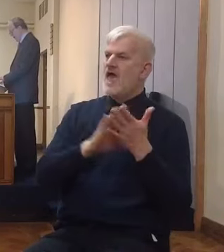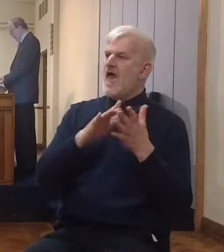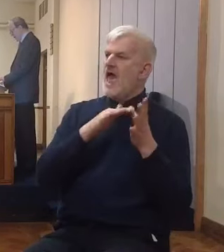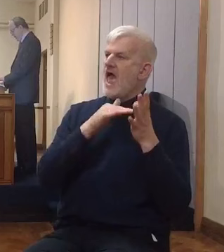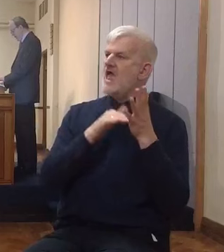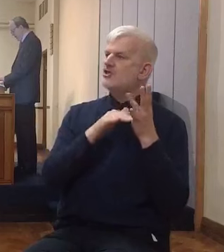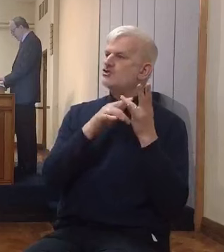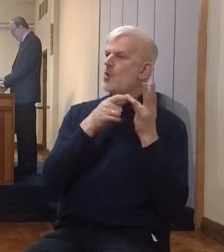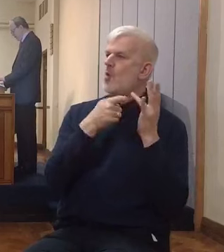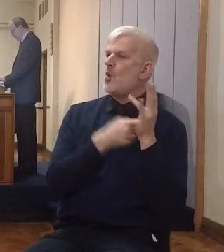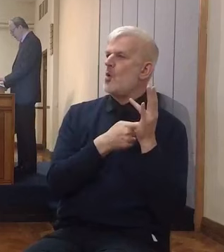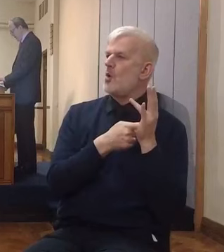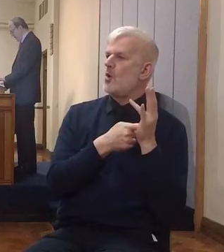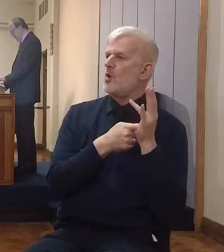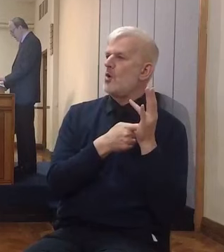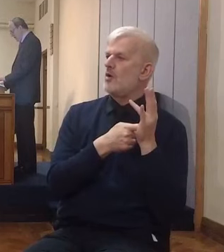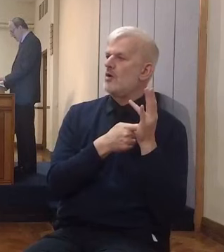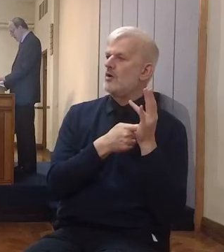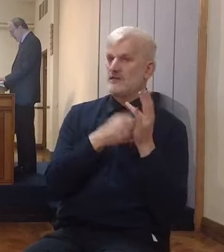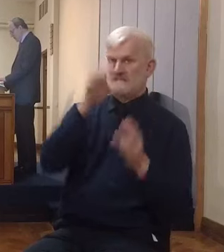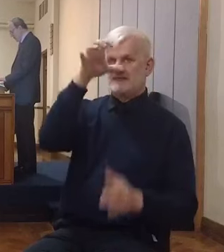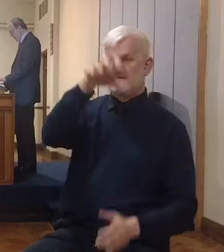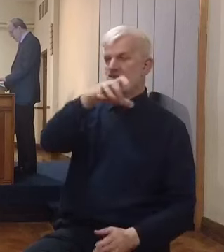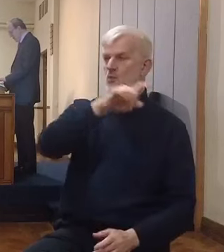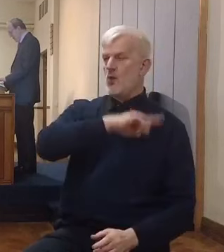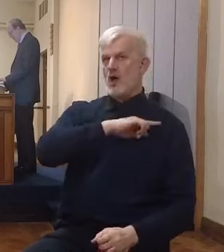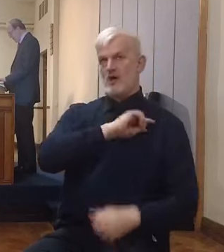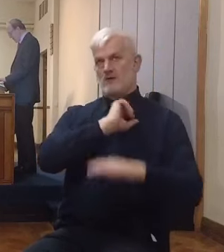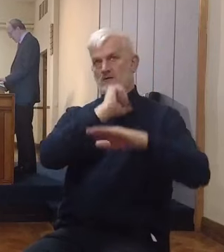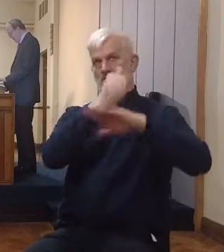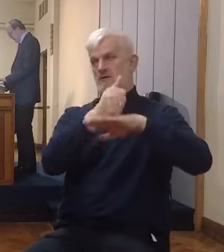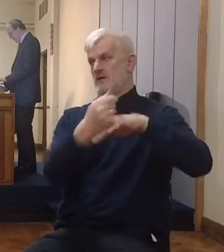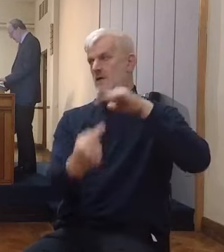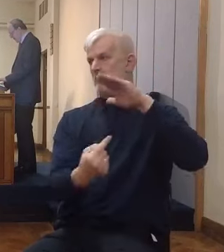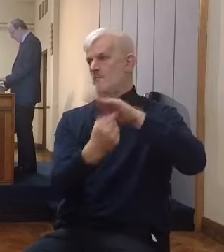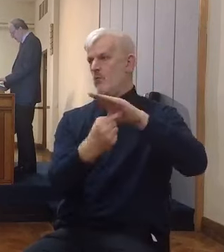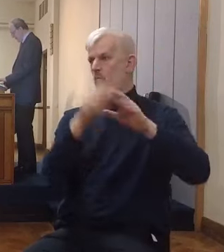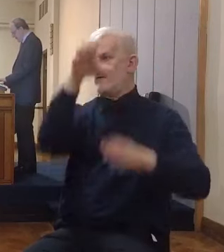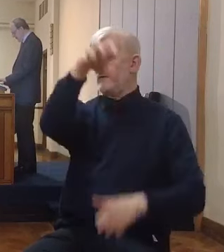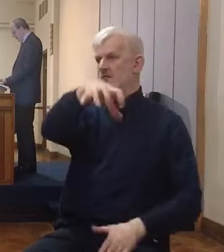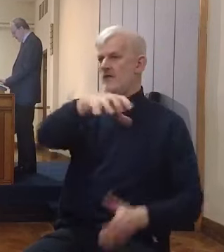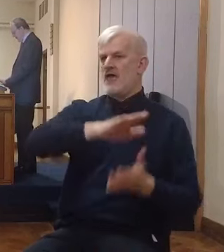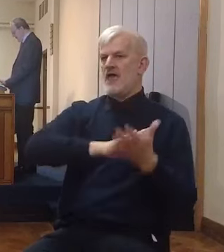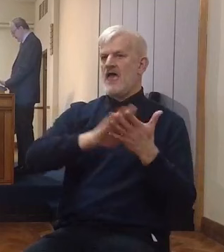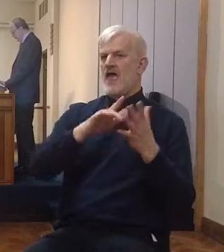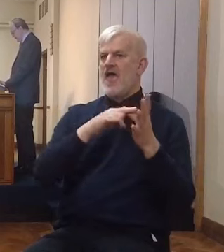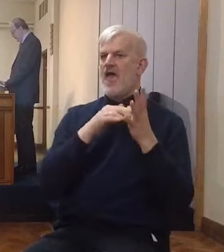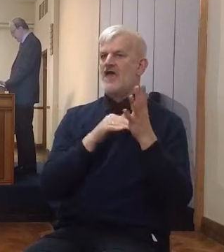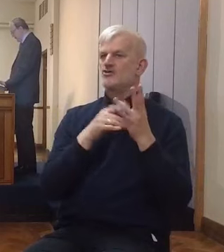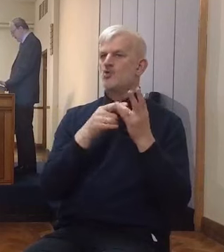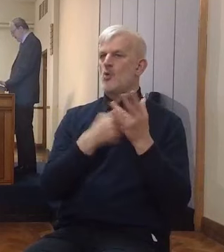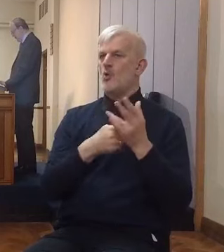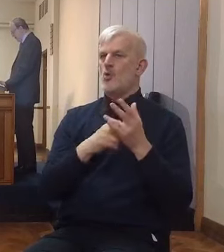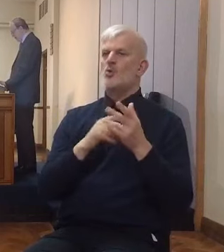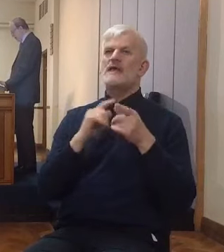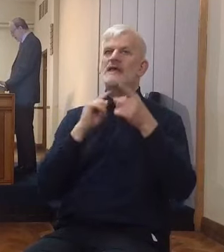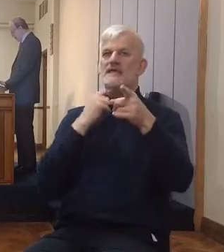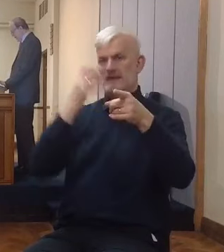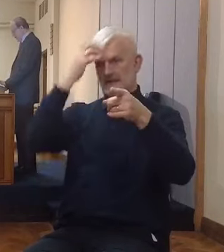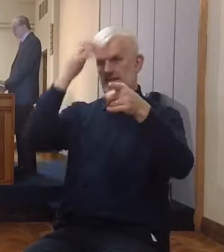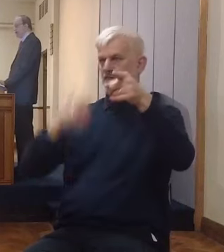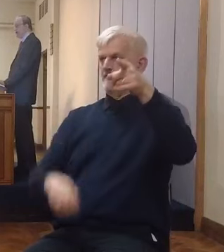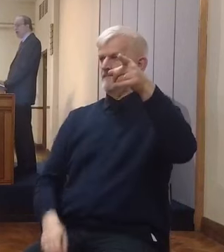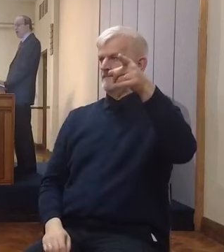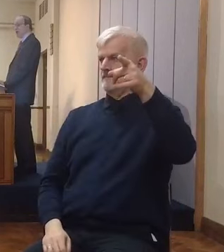before time was the head of all those kingdoms. And he focused his attention